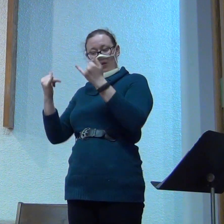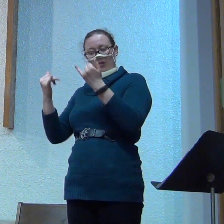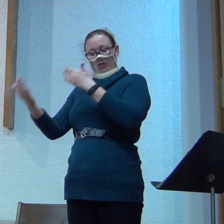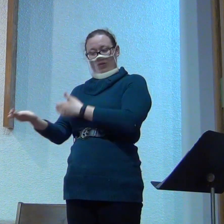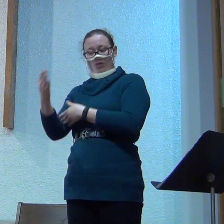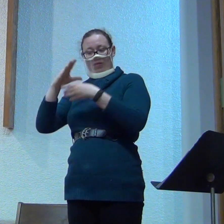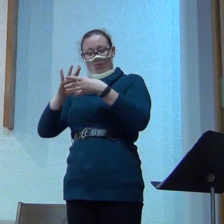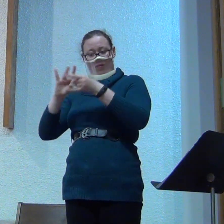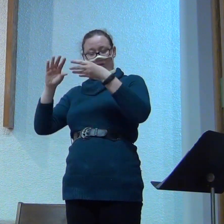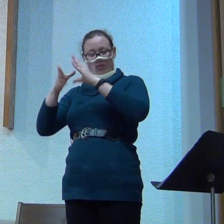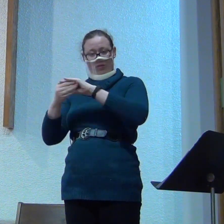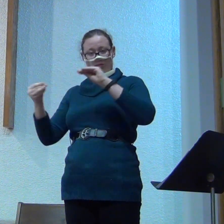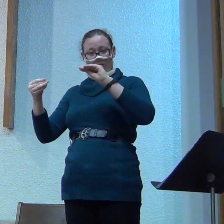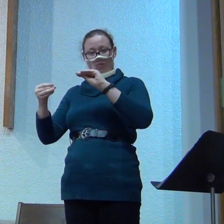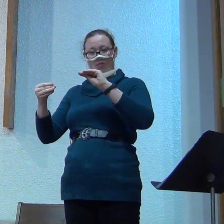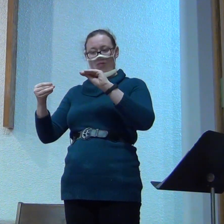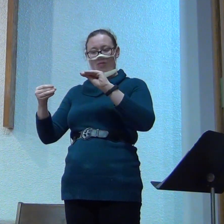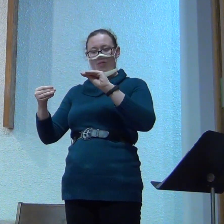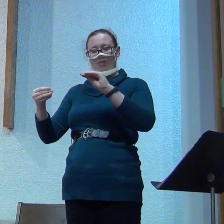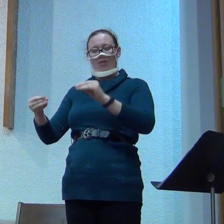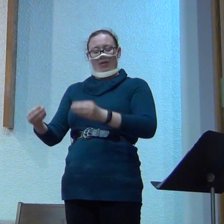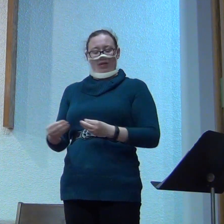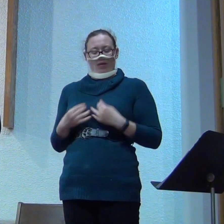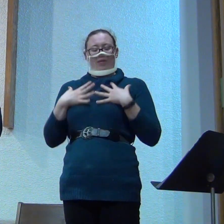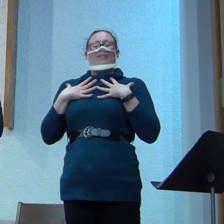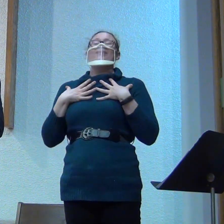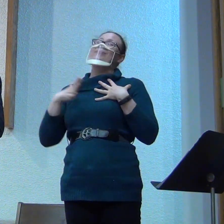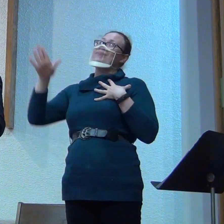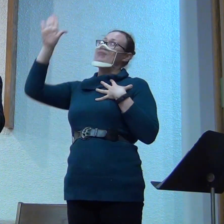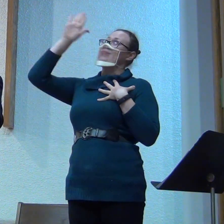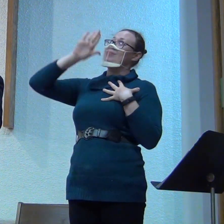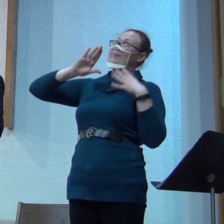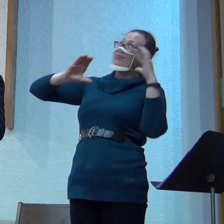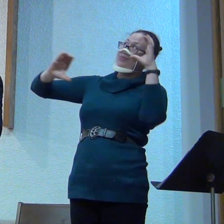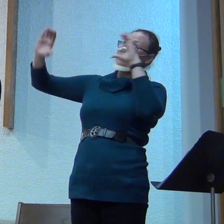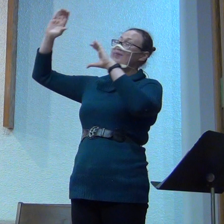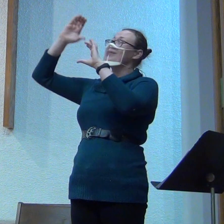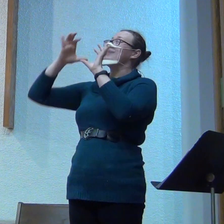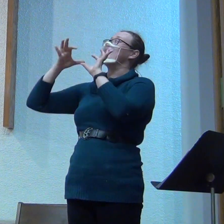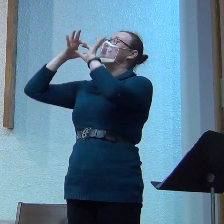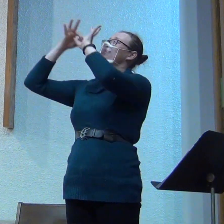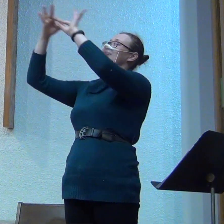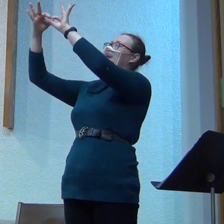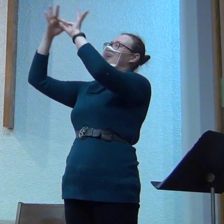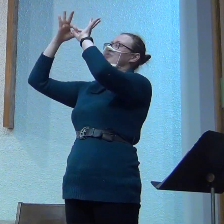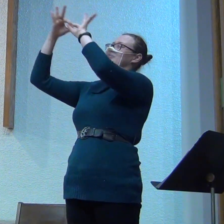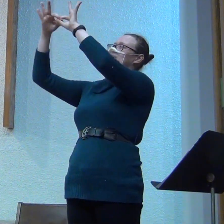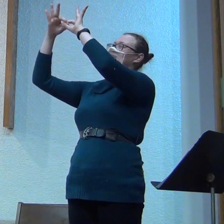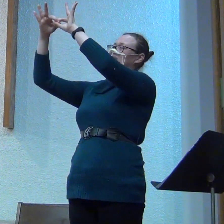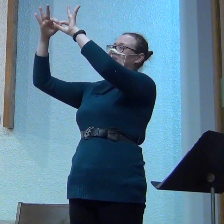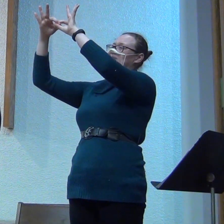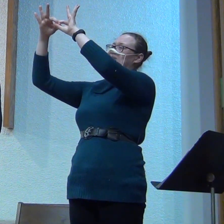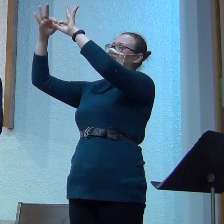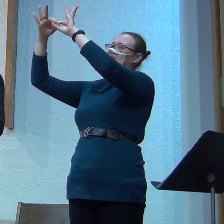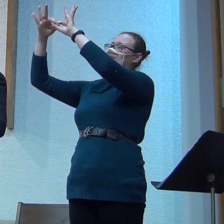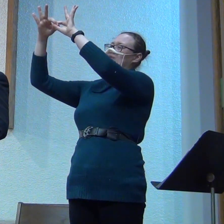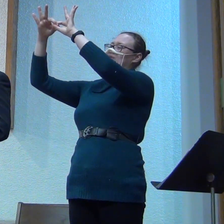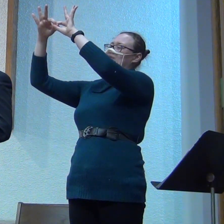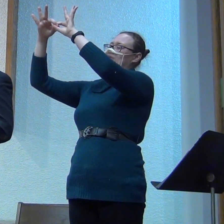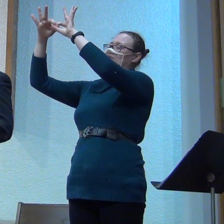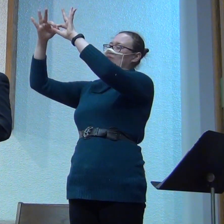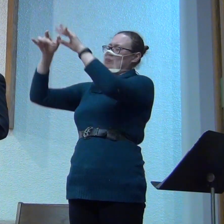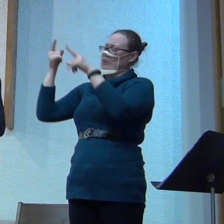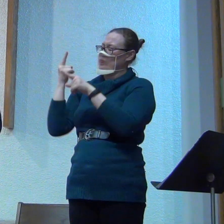that compels us to seek God, to join with Him in advancing the cause